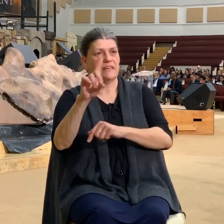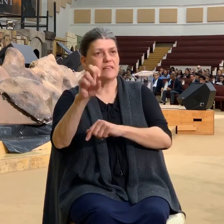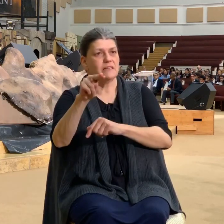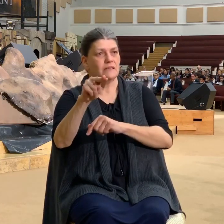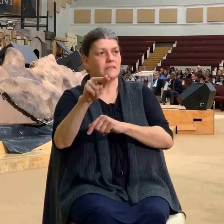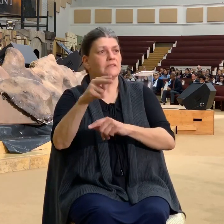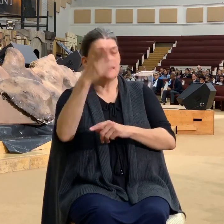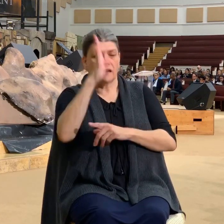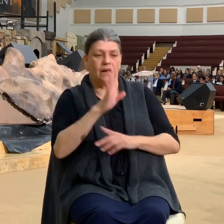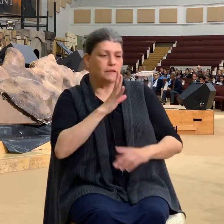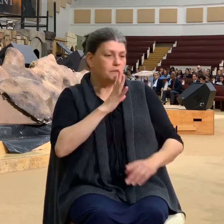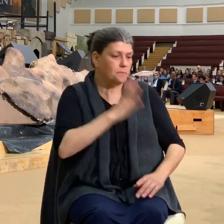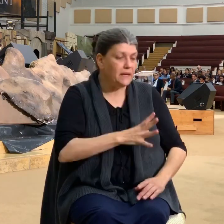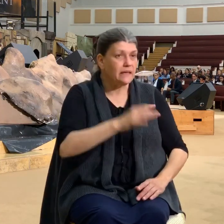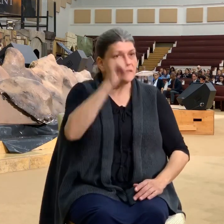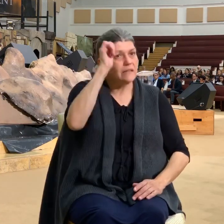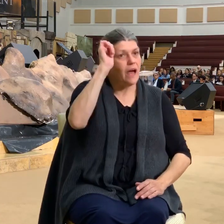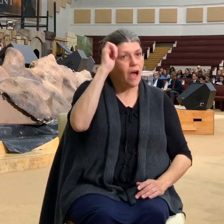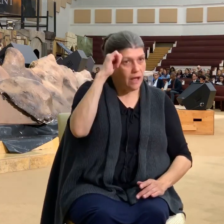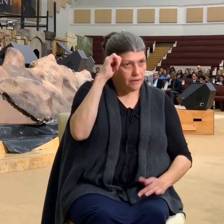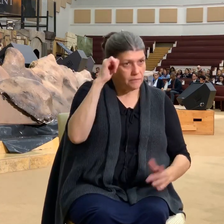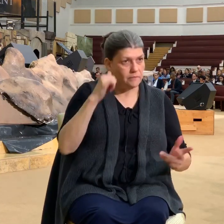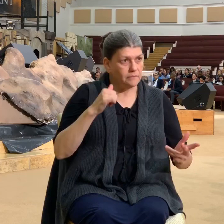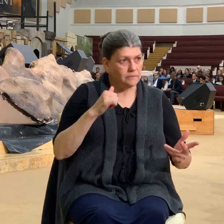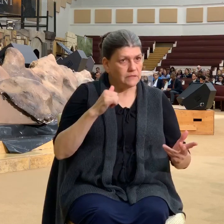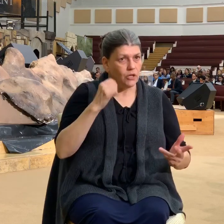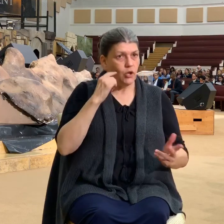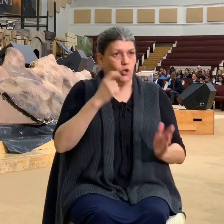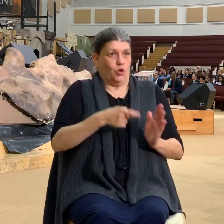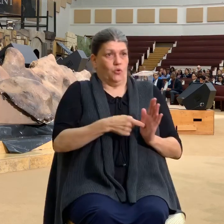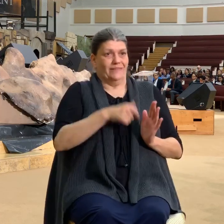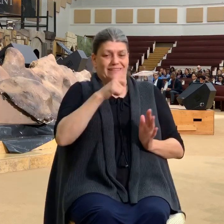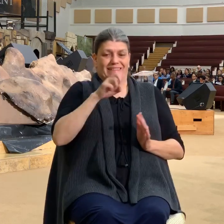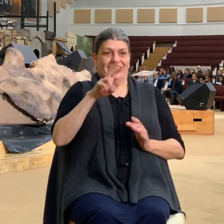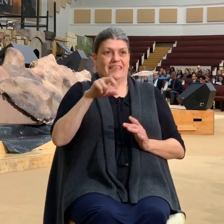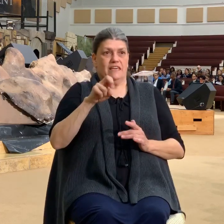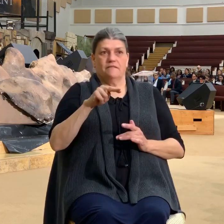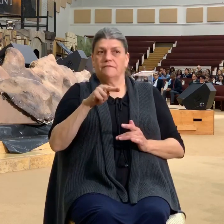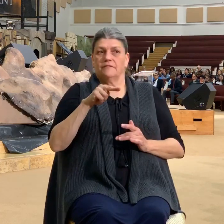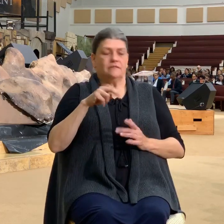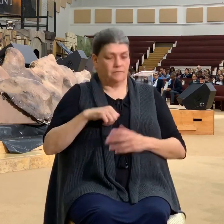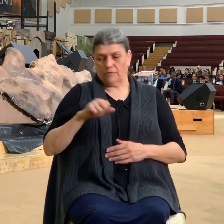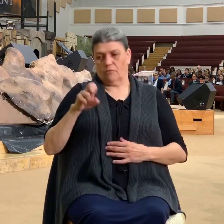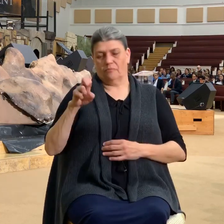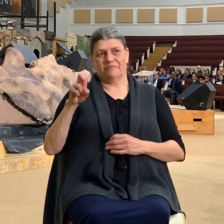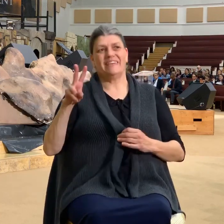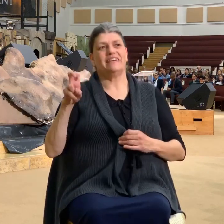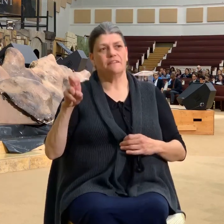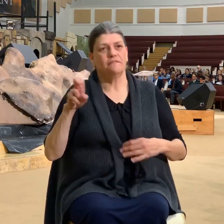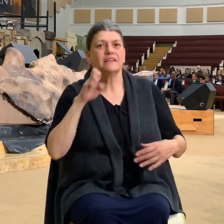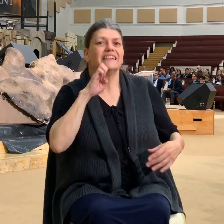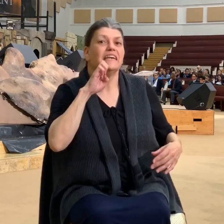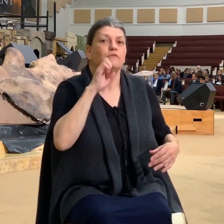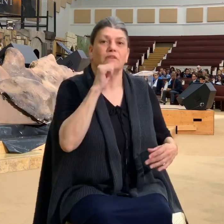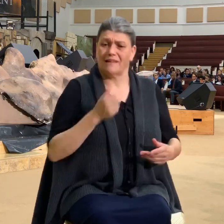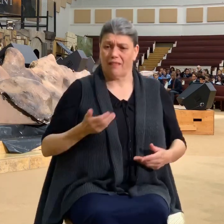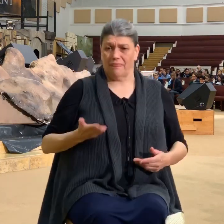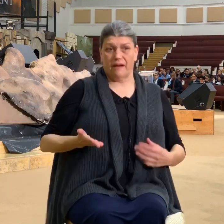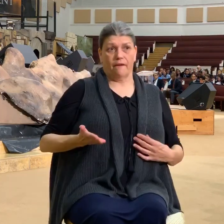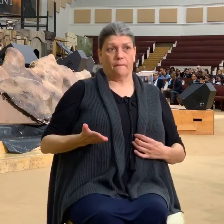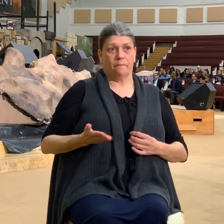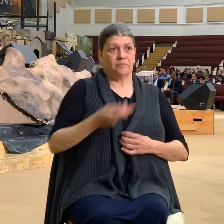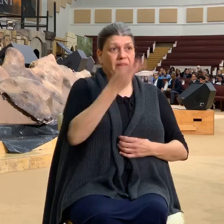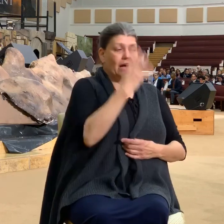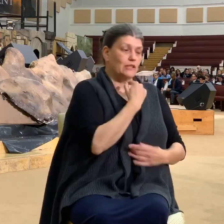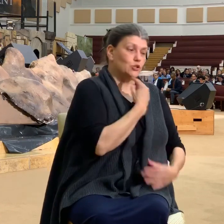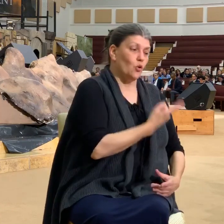to Adam, to the man. Notice Eve was not present there. God told Adam,